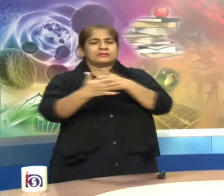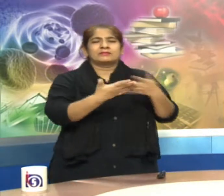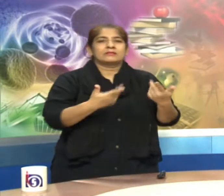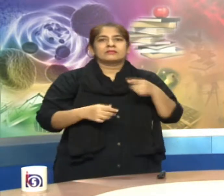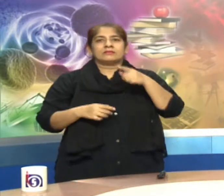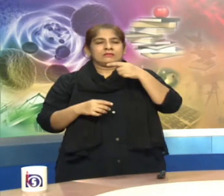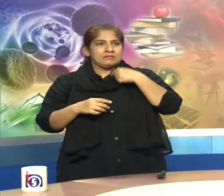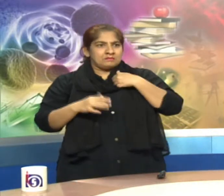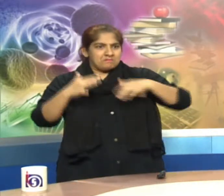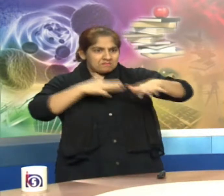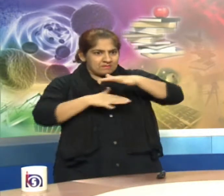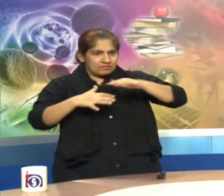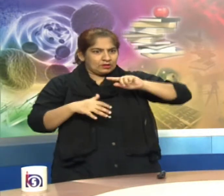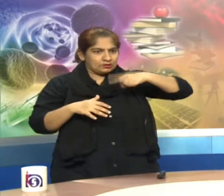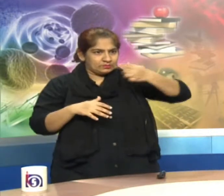Limitations.